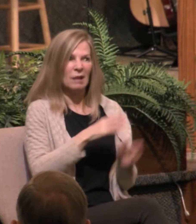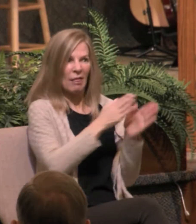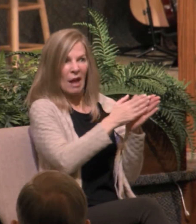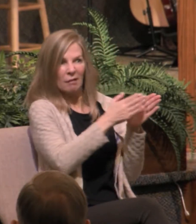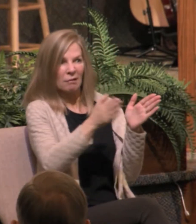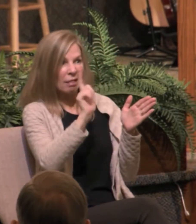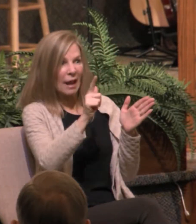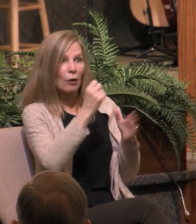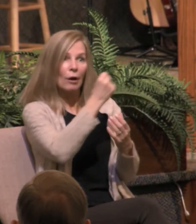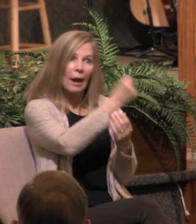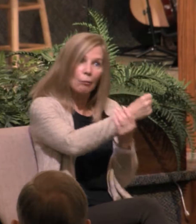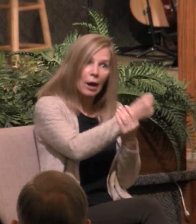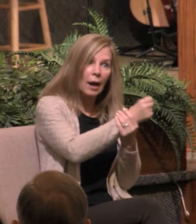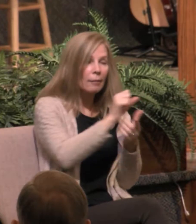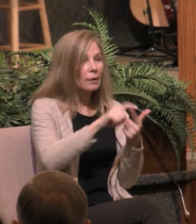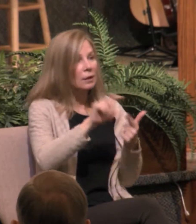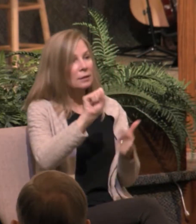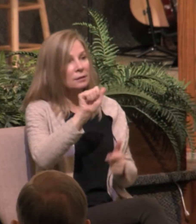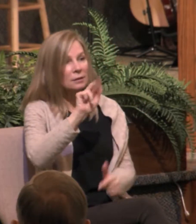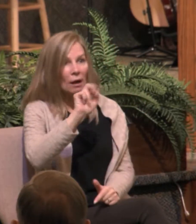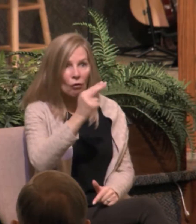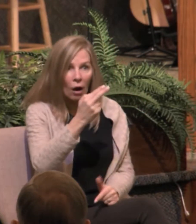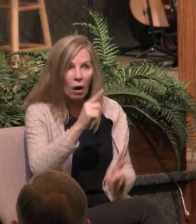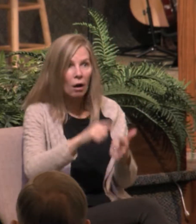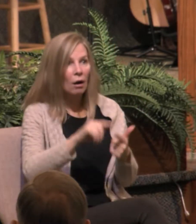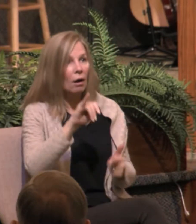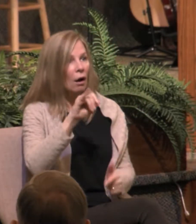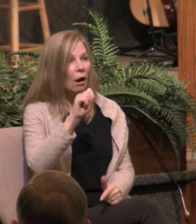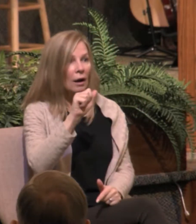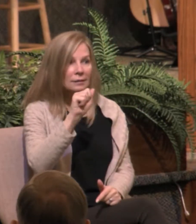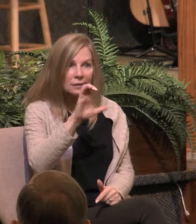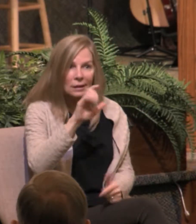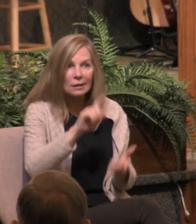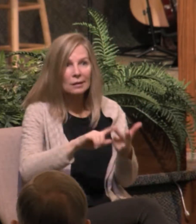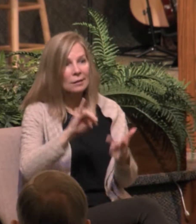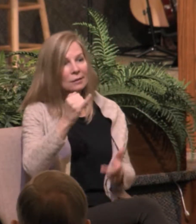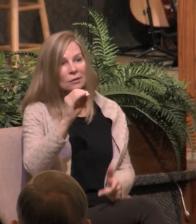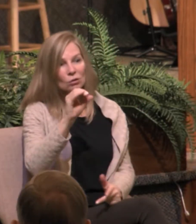of Abraham and Sarah and Isaac and Jacob and even Joseph.